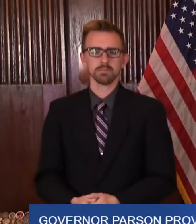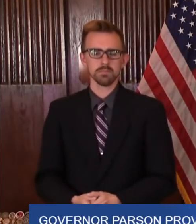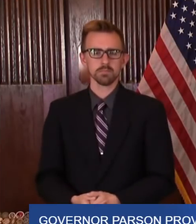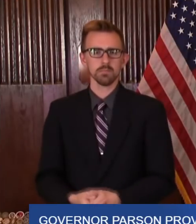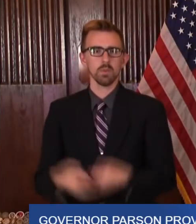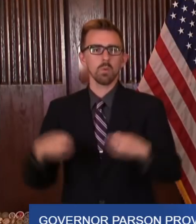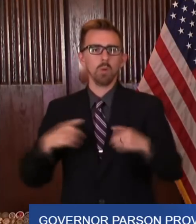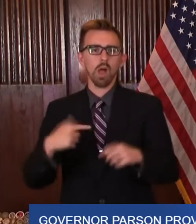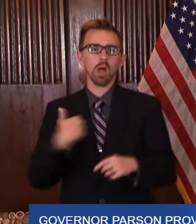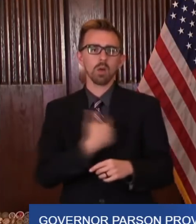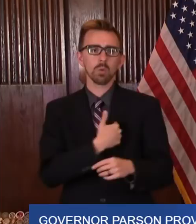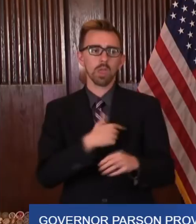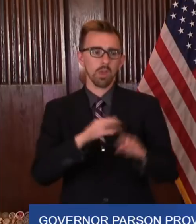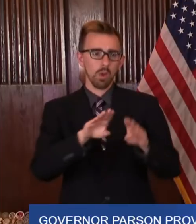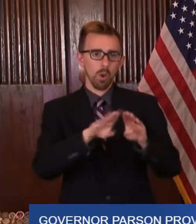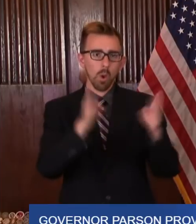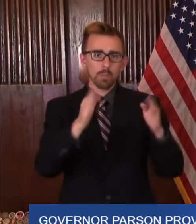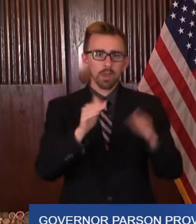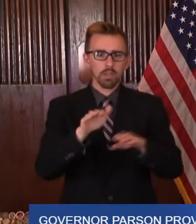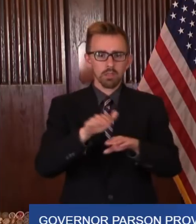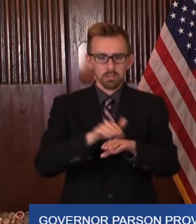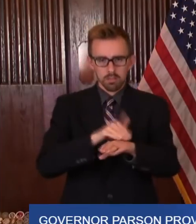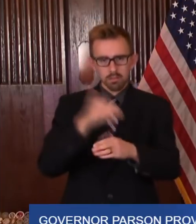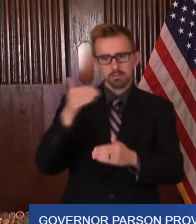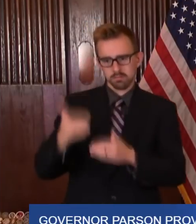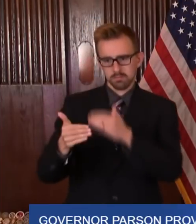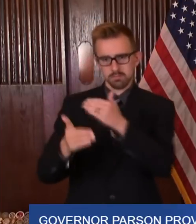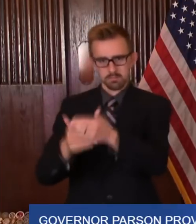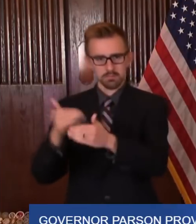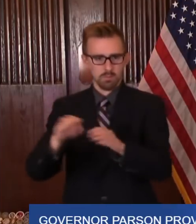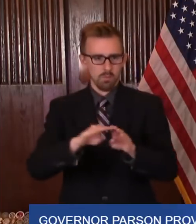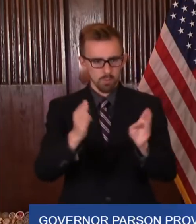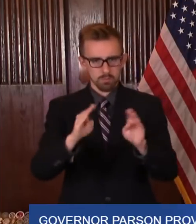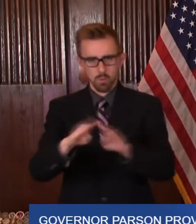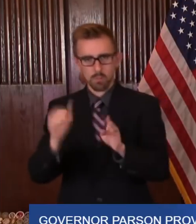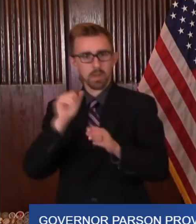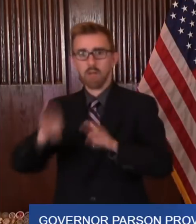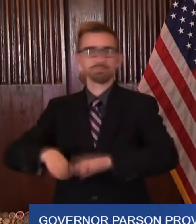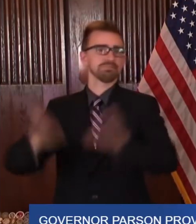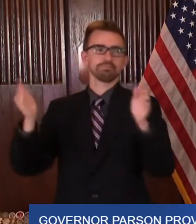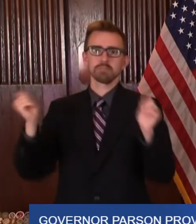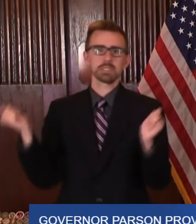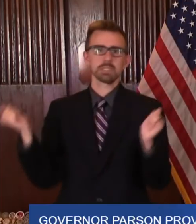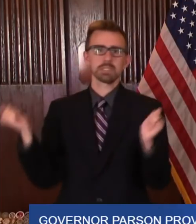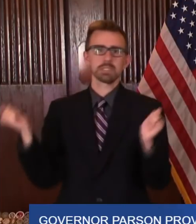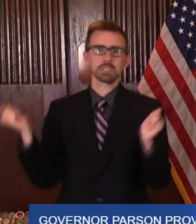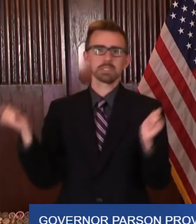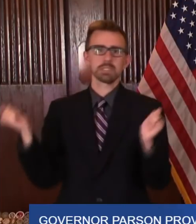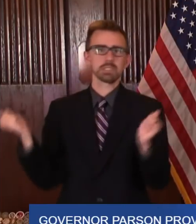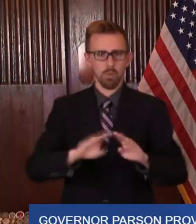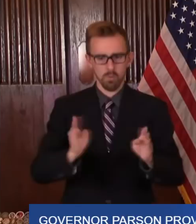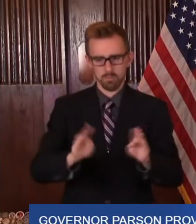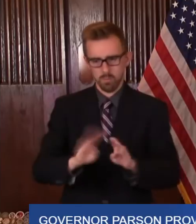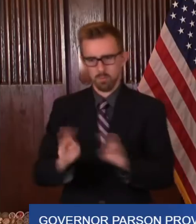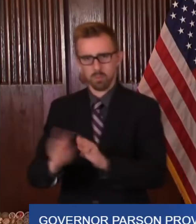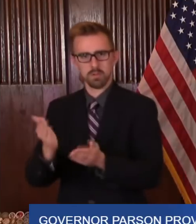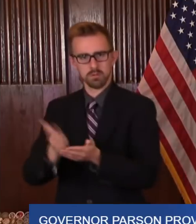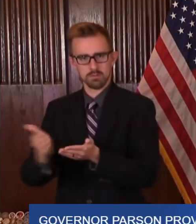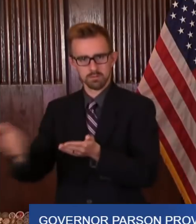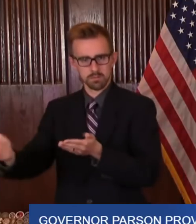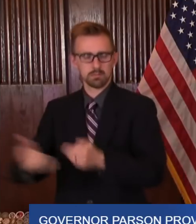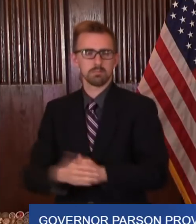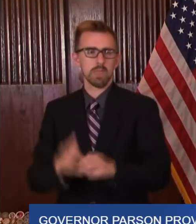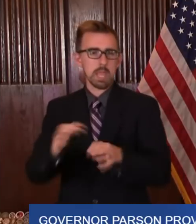While we gradually reopen the economy during this first phase of our plan, it will still be important